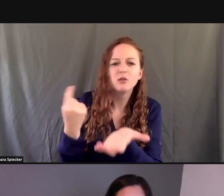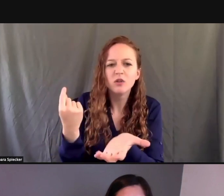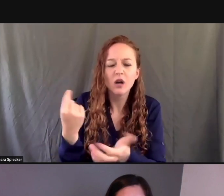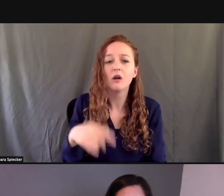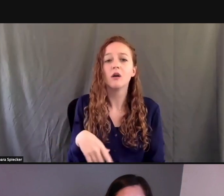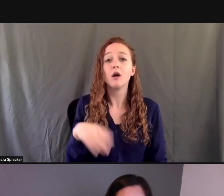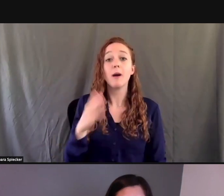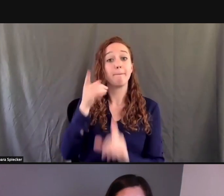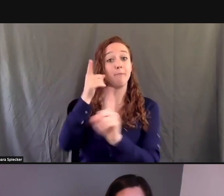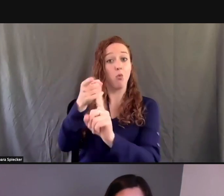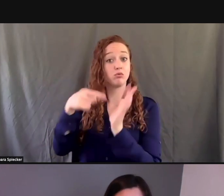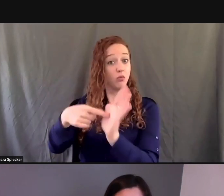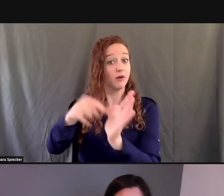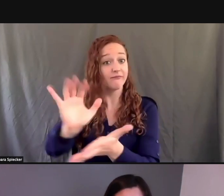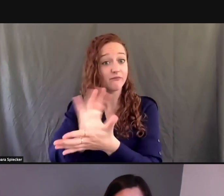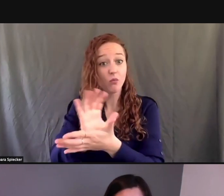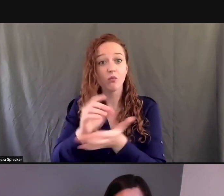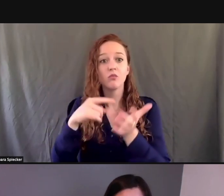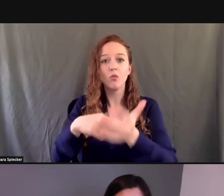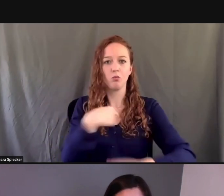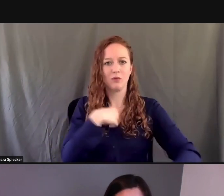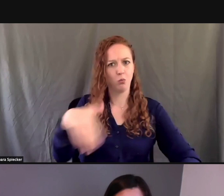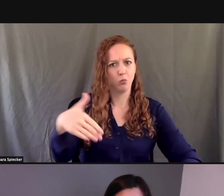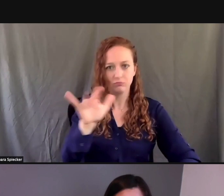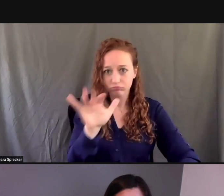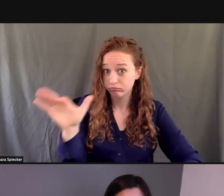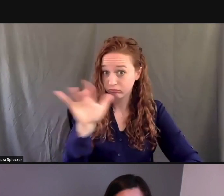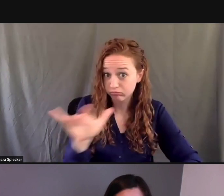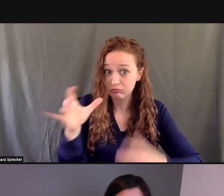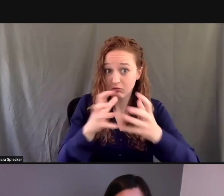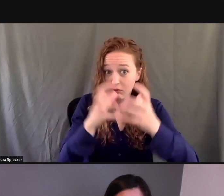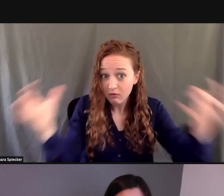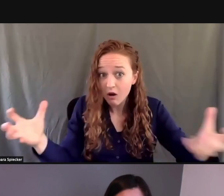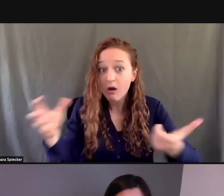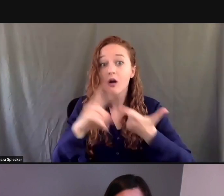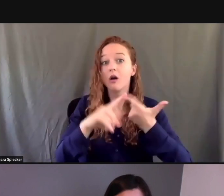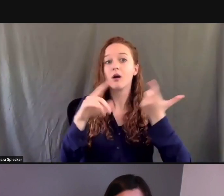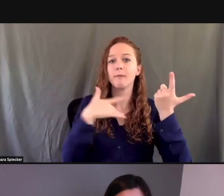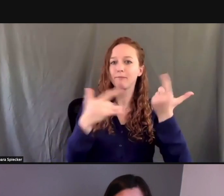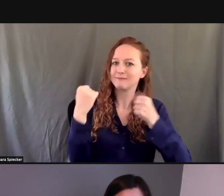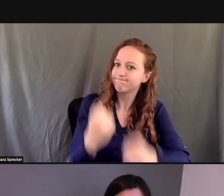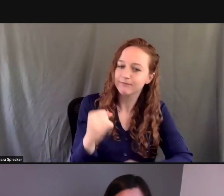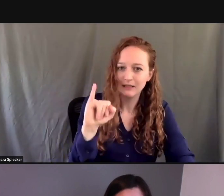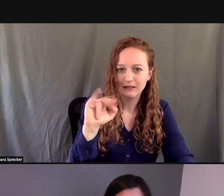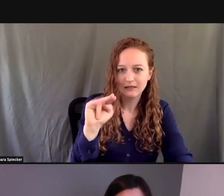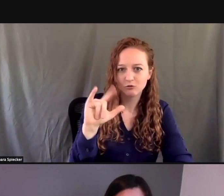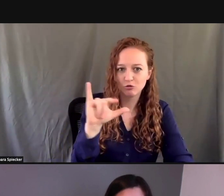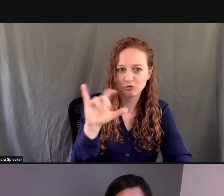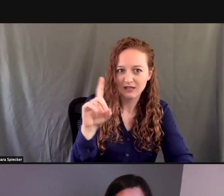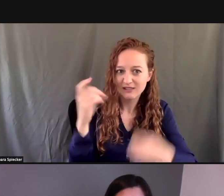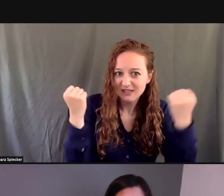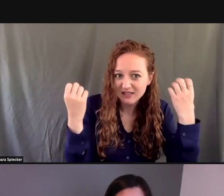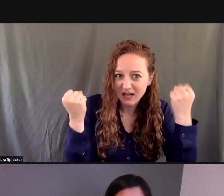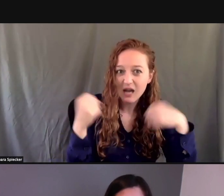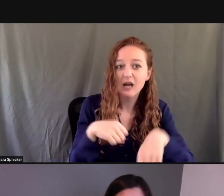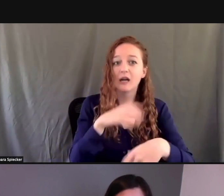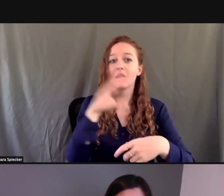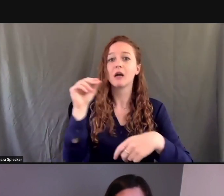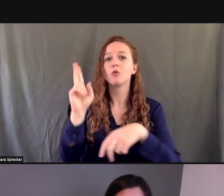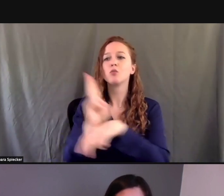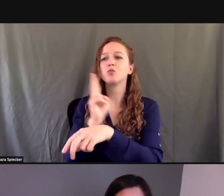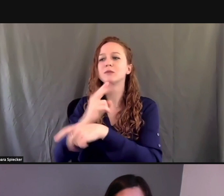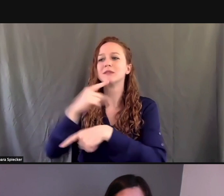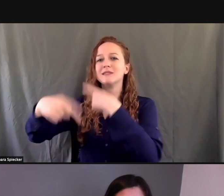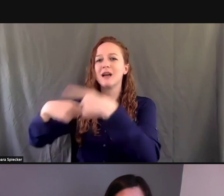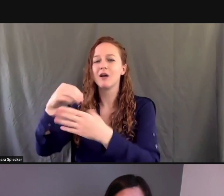brittle stars. The next video I'll show you is, it might be a little bit blurry. It's not very clear, but I'll give a context of what you're going to